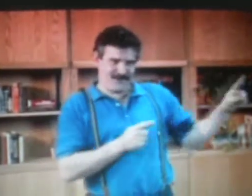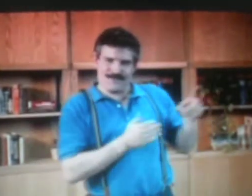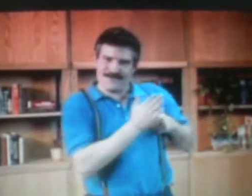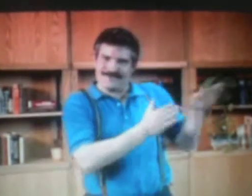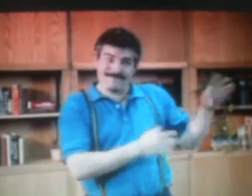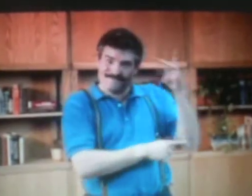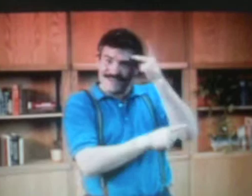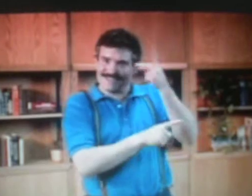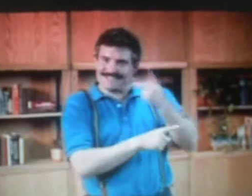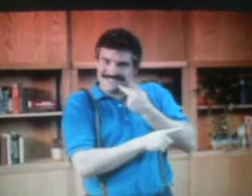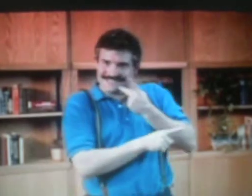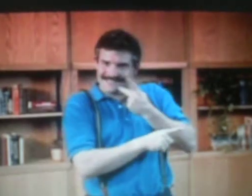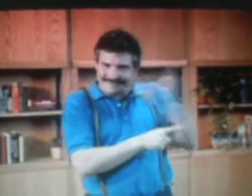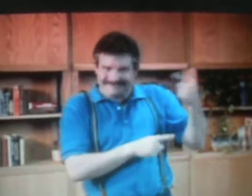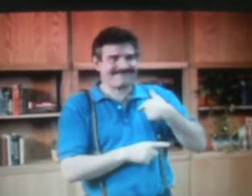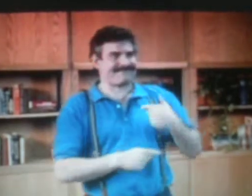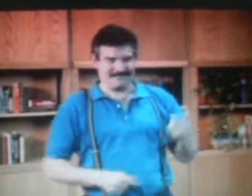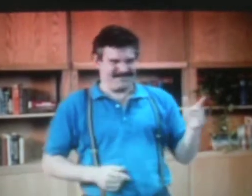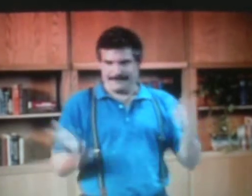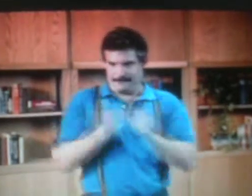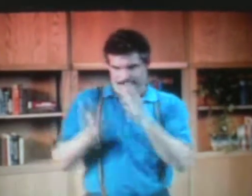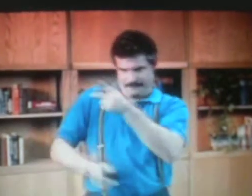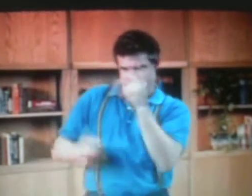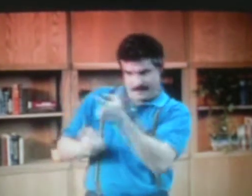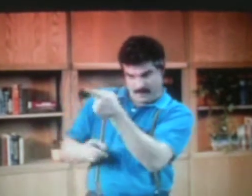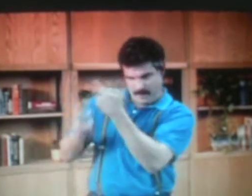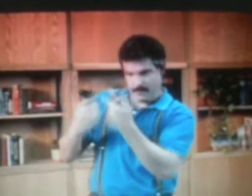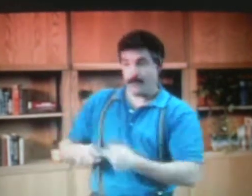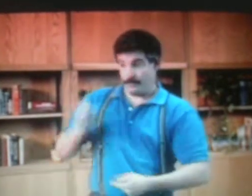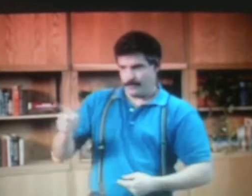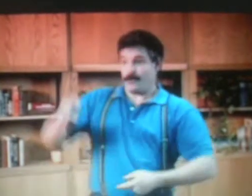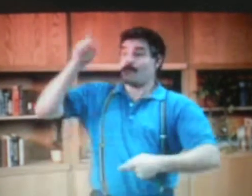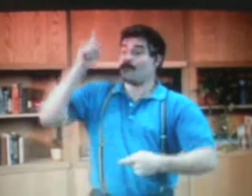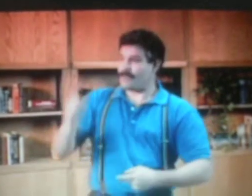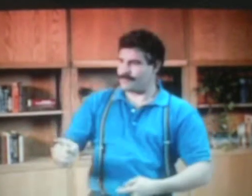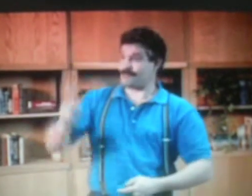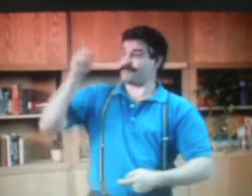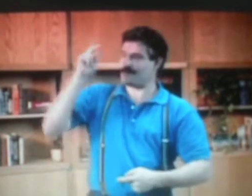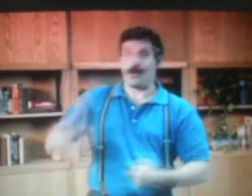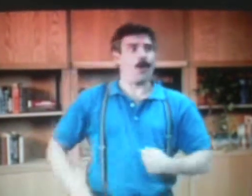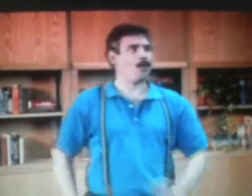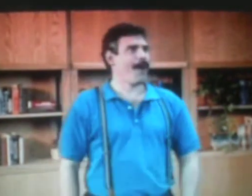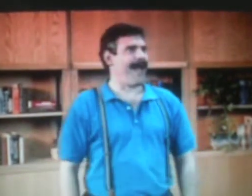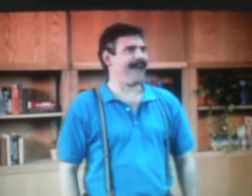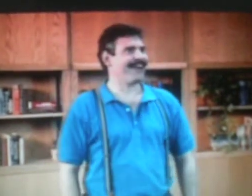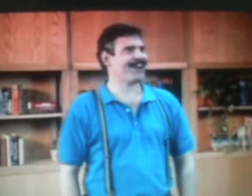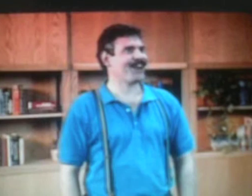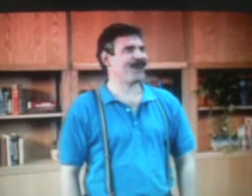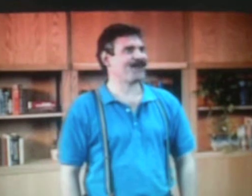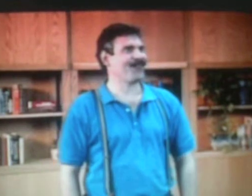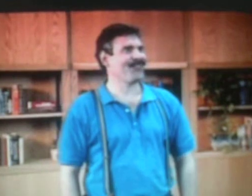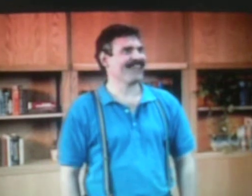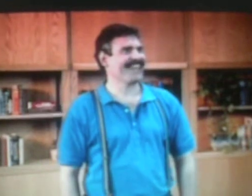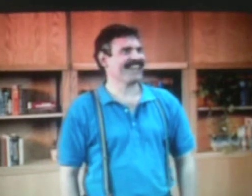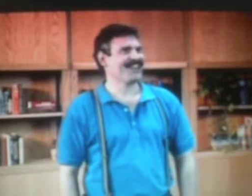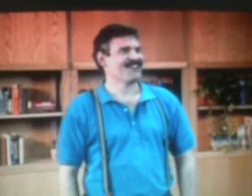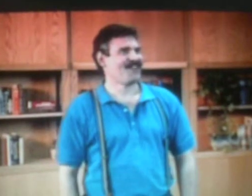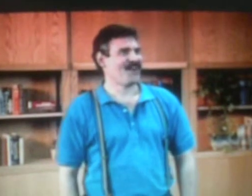So my friend and I, we went to a neighbor's house and their parents, and we showed them how I can pronounce numbers.